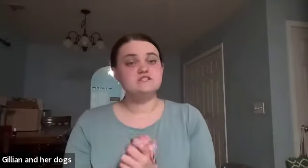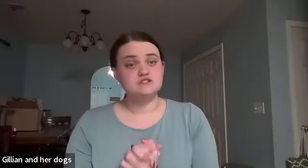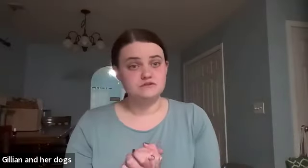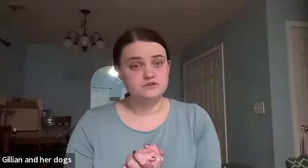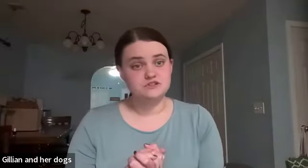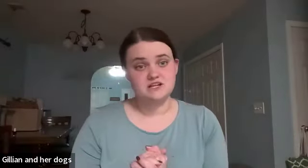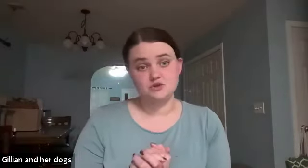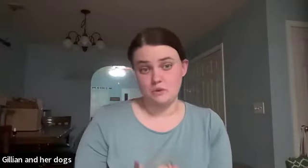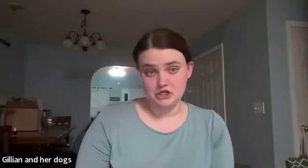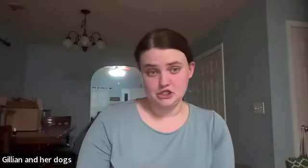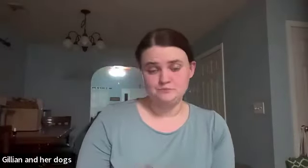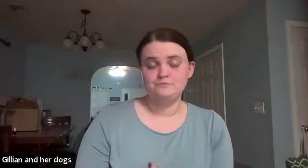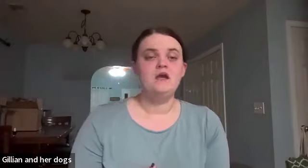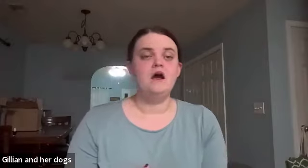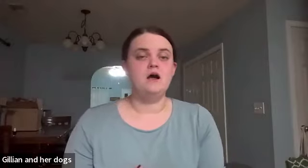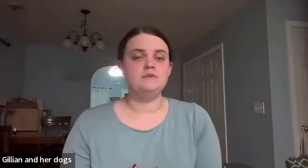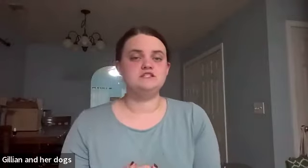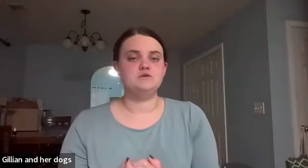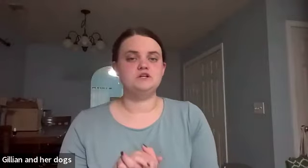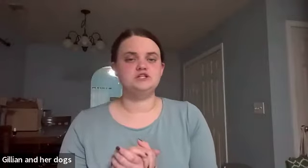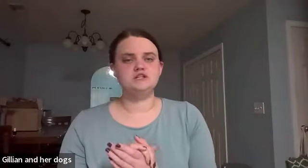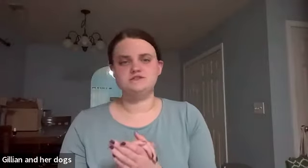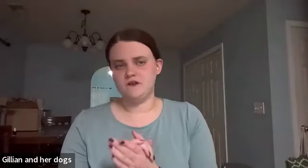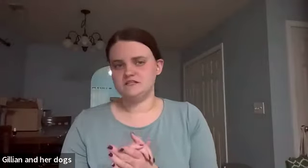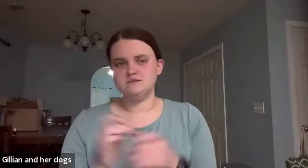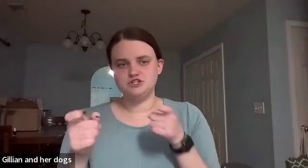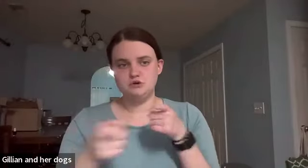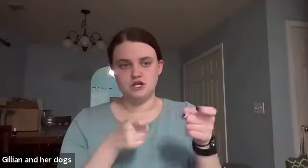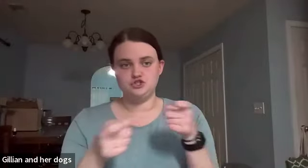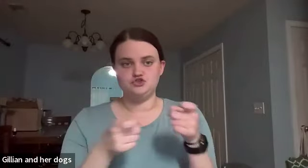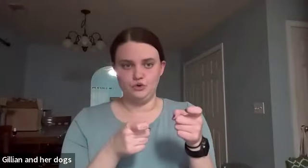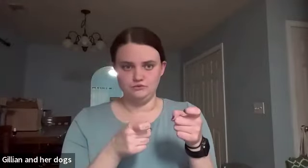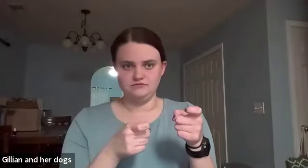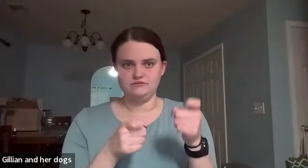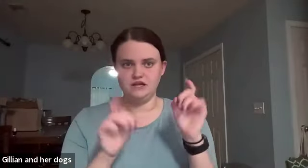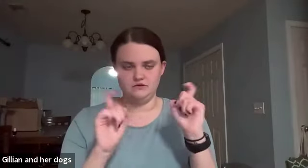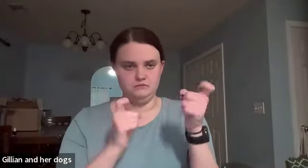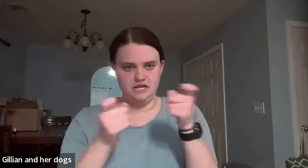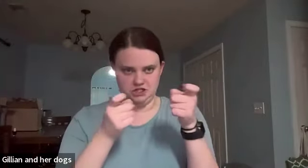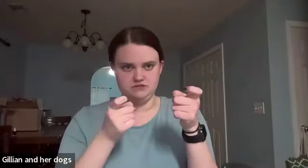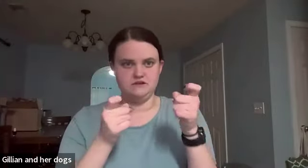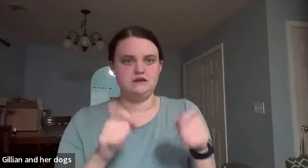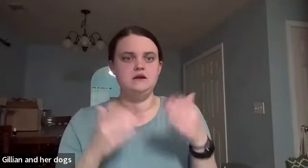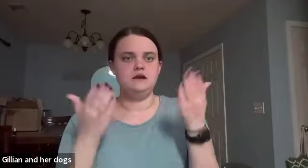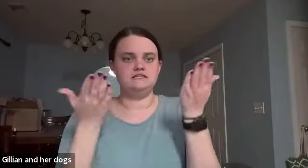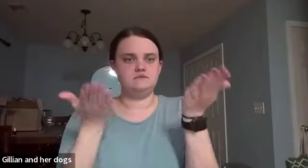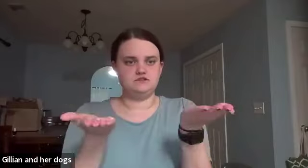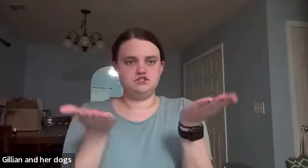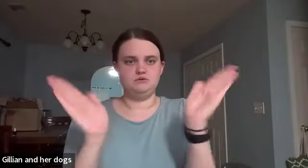have is server / a waiter. And so what you're gonna do is very similar to our control, kind of our managed sign, except now it's two